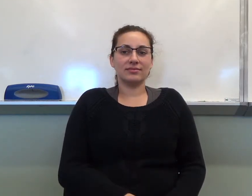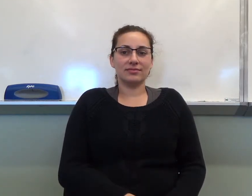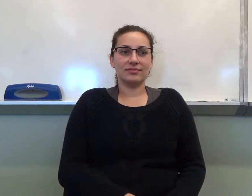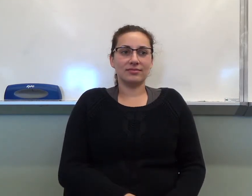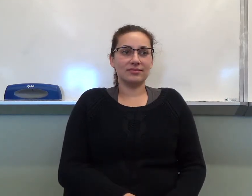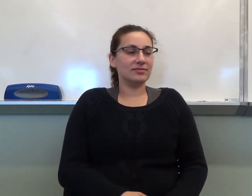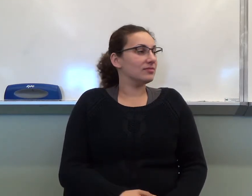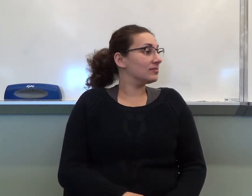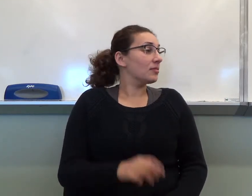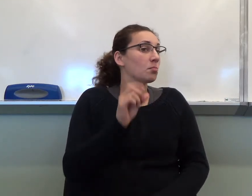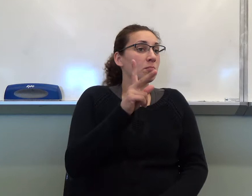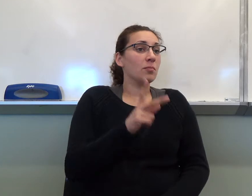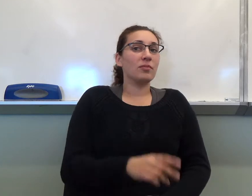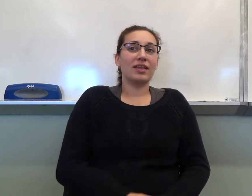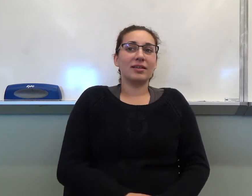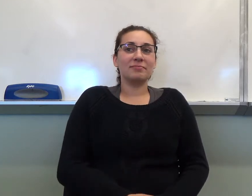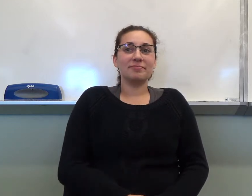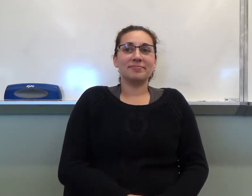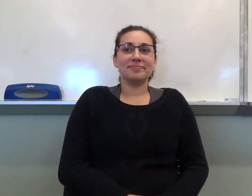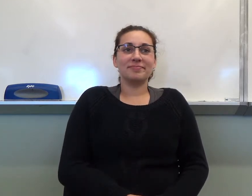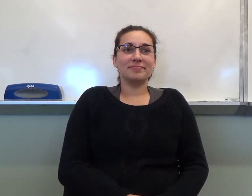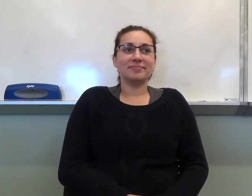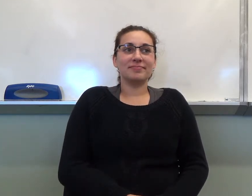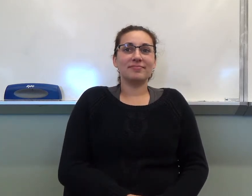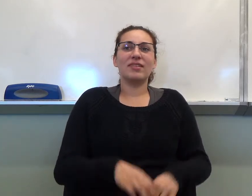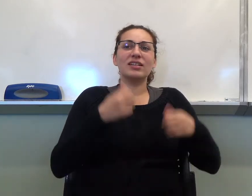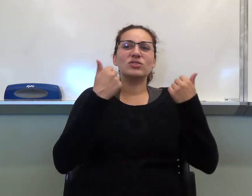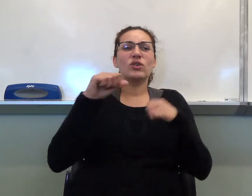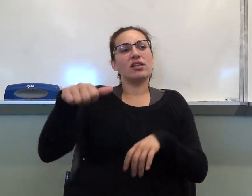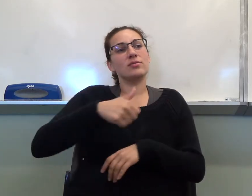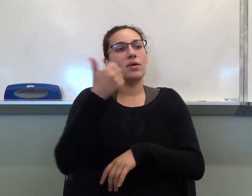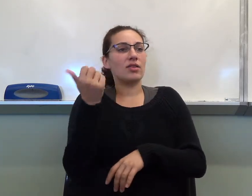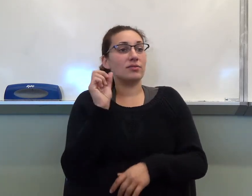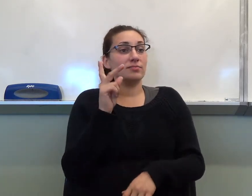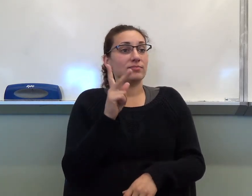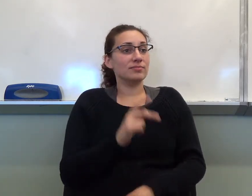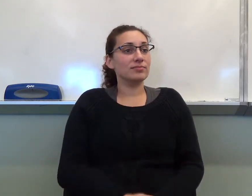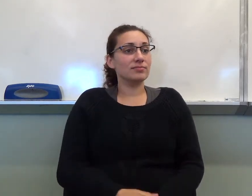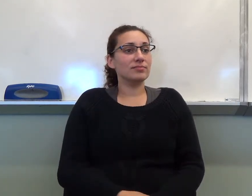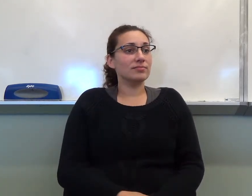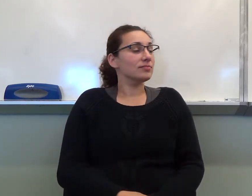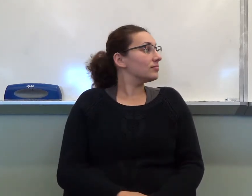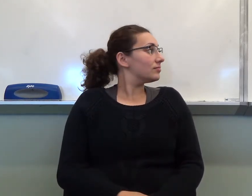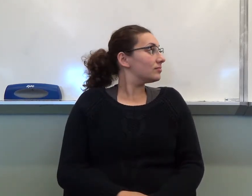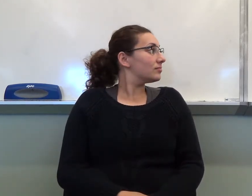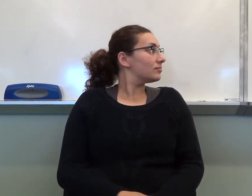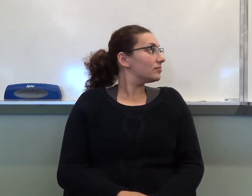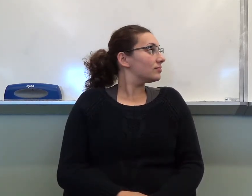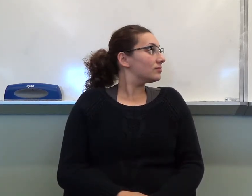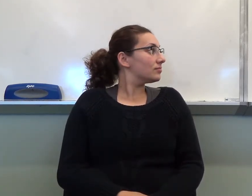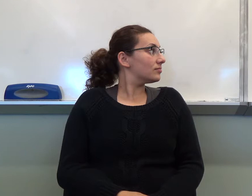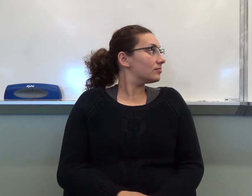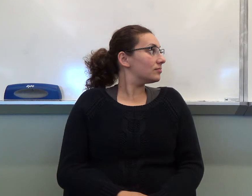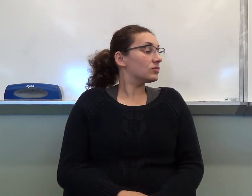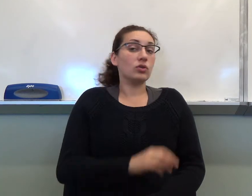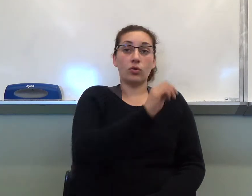All right, let's try some other stuff here. So we'll say 180